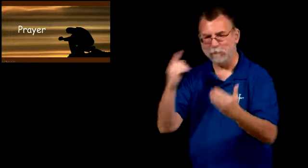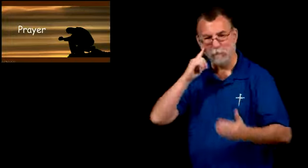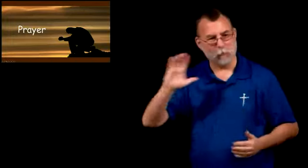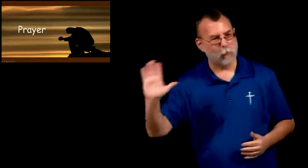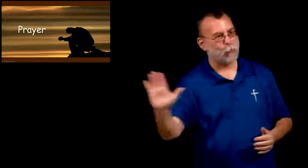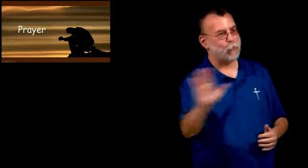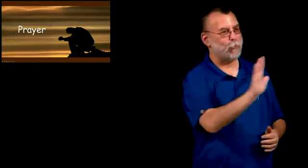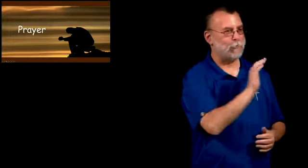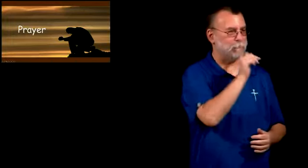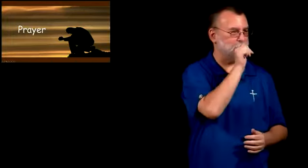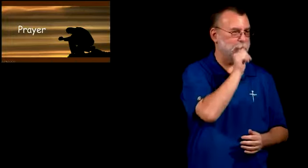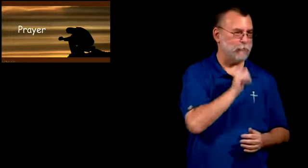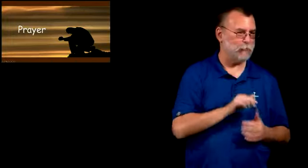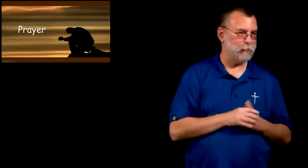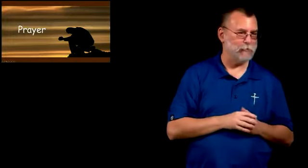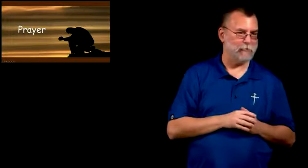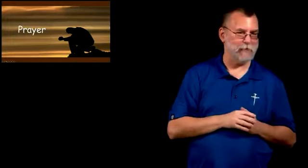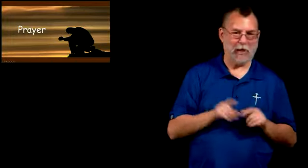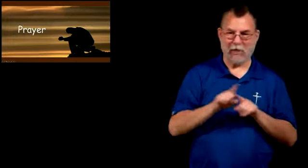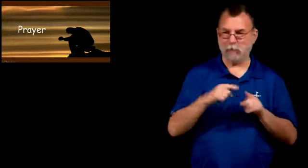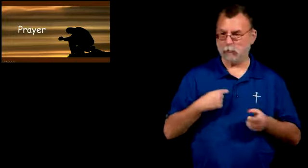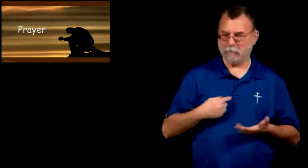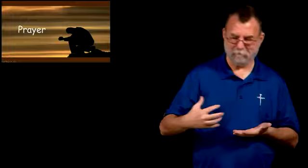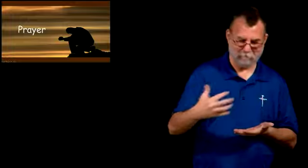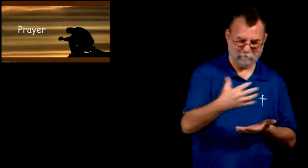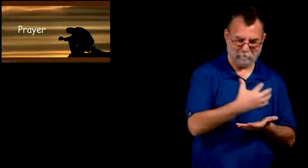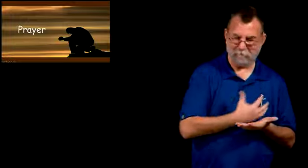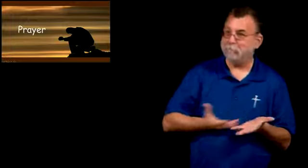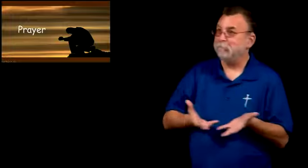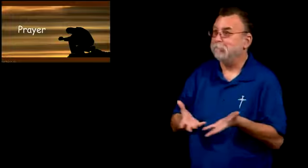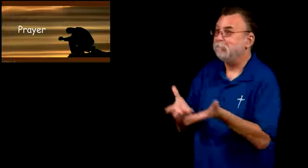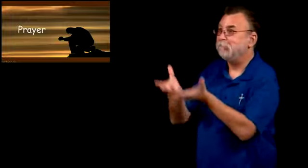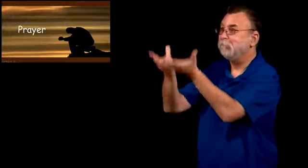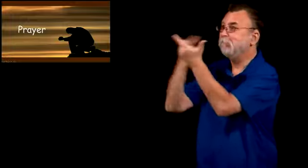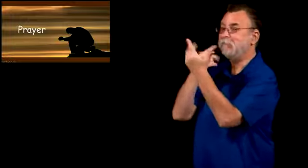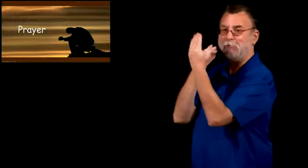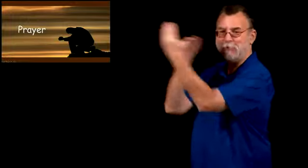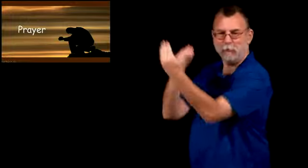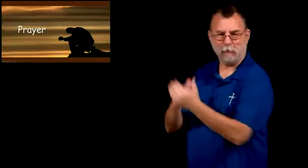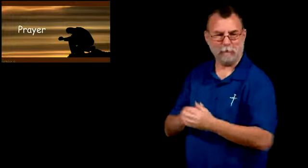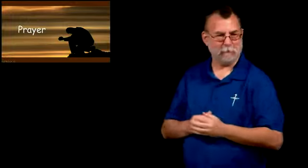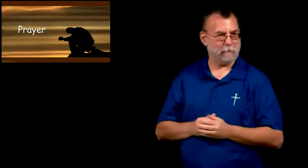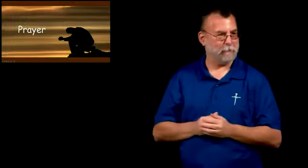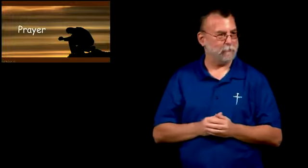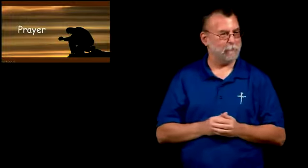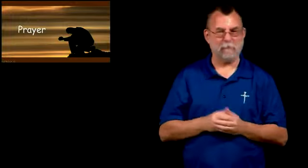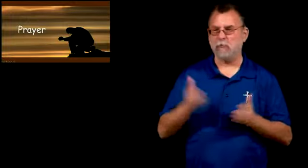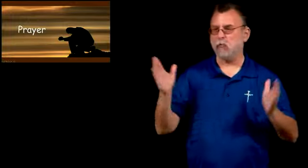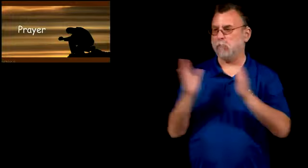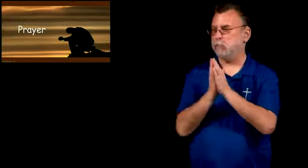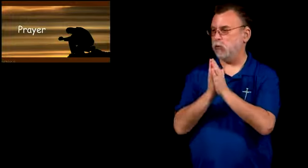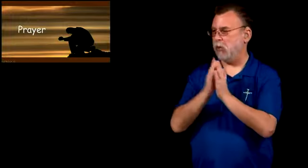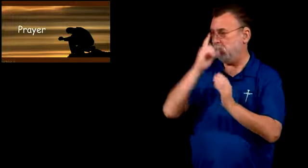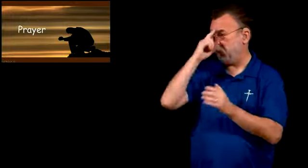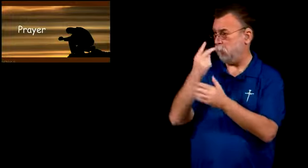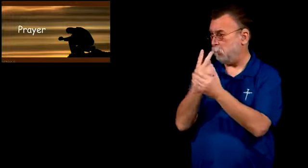Thank you for your patience as we collect the love offering to say thank you to